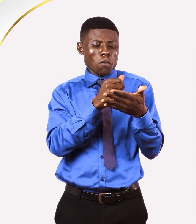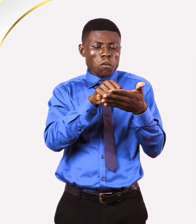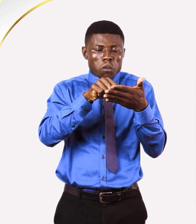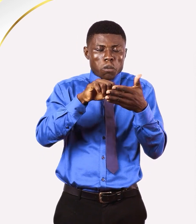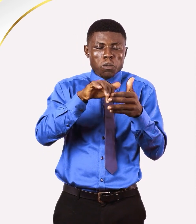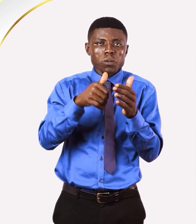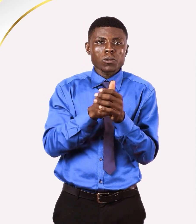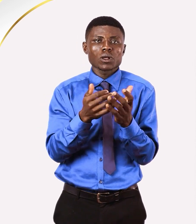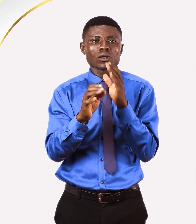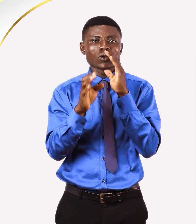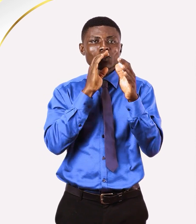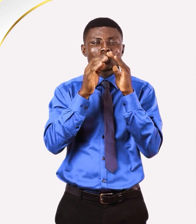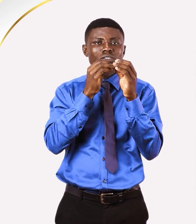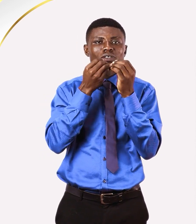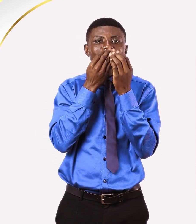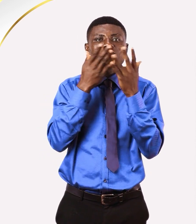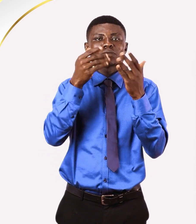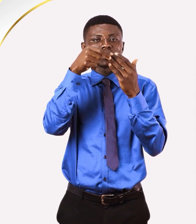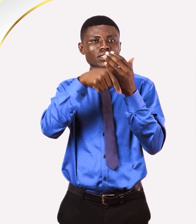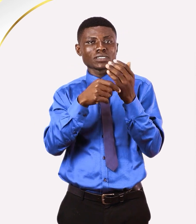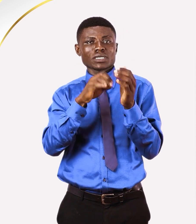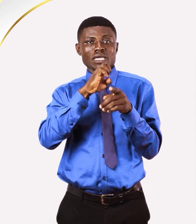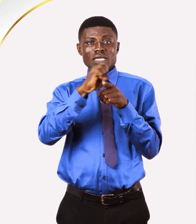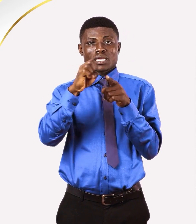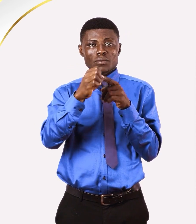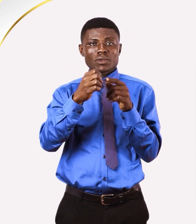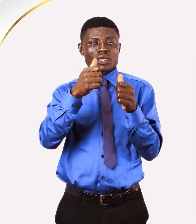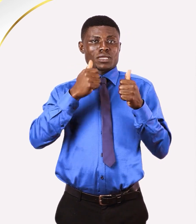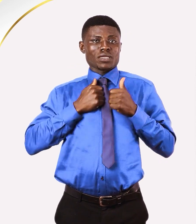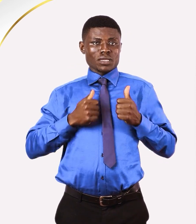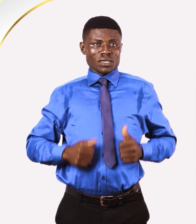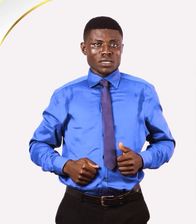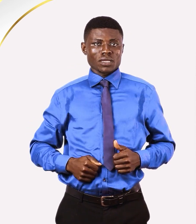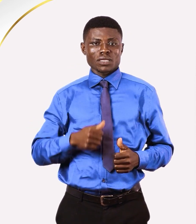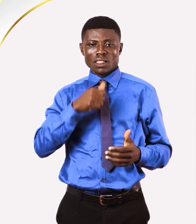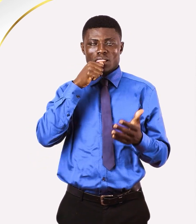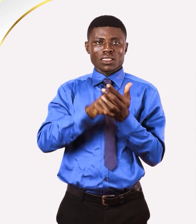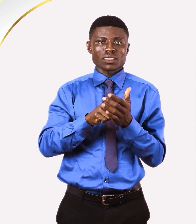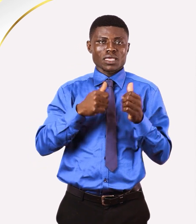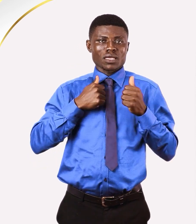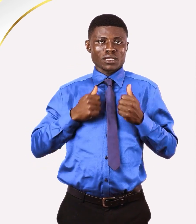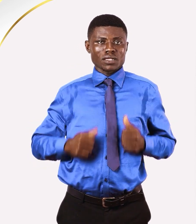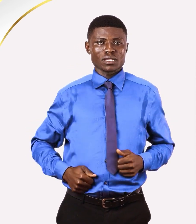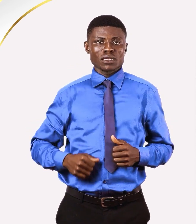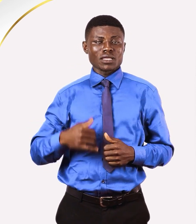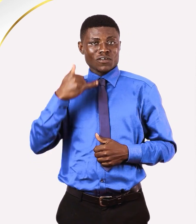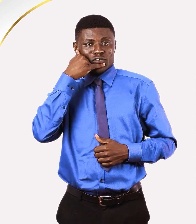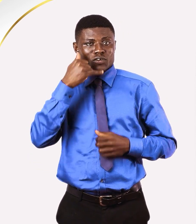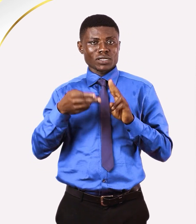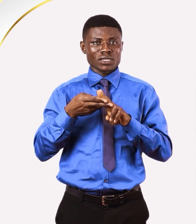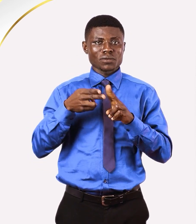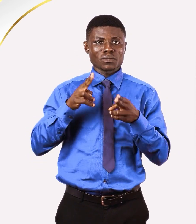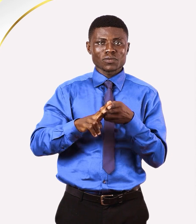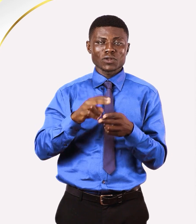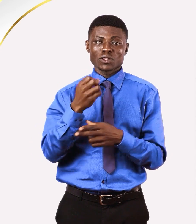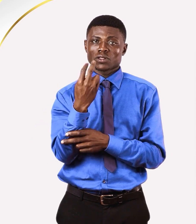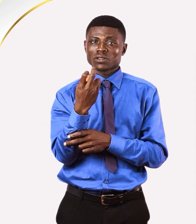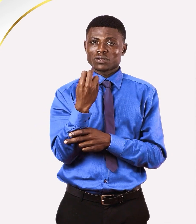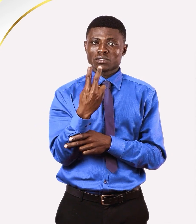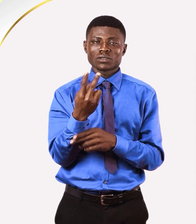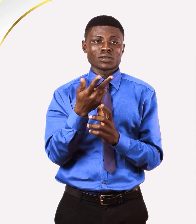copy. Braille. 11. Contact details. Email address. Postal address.